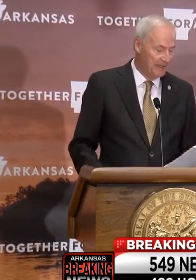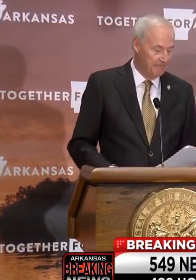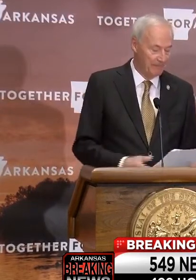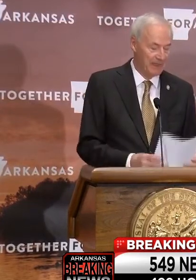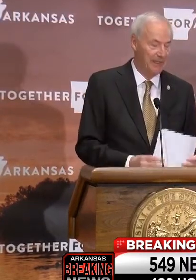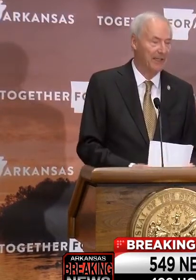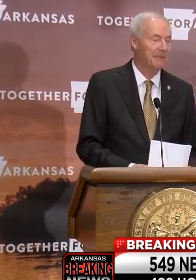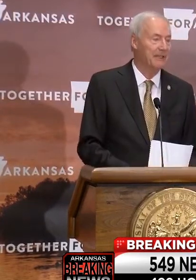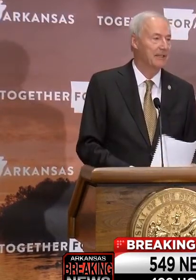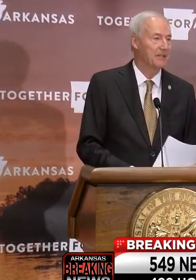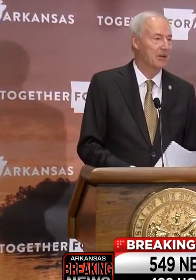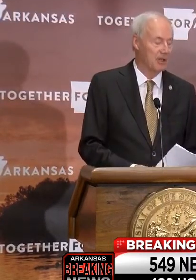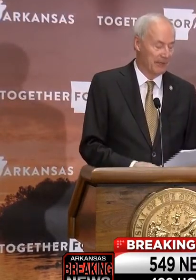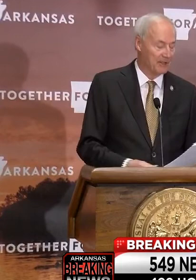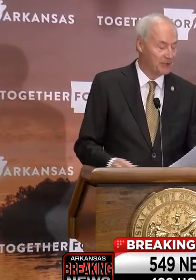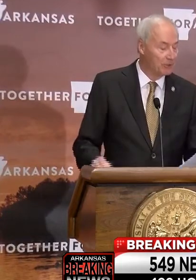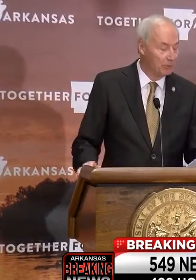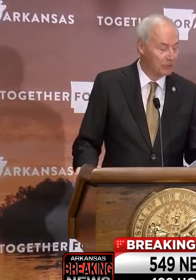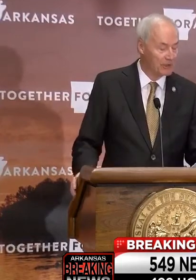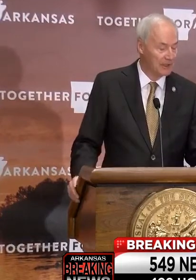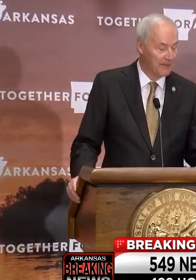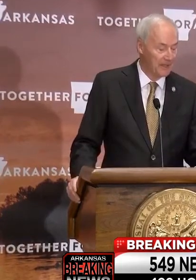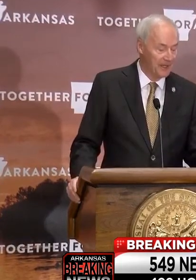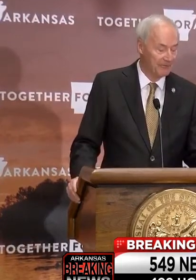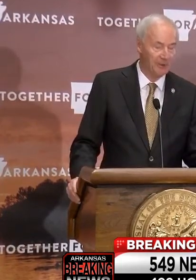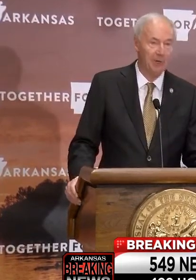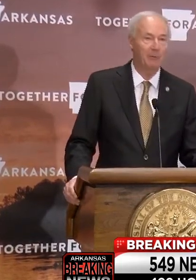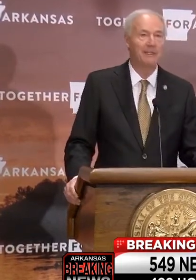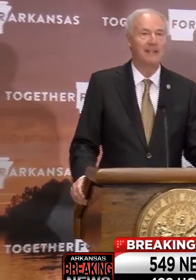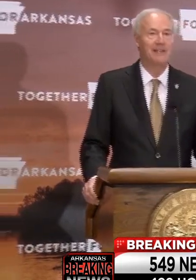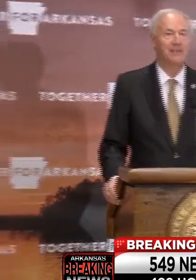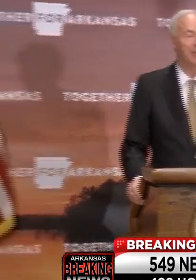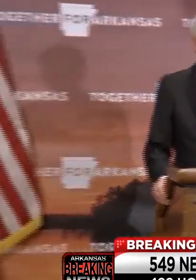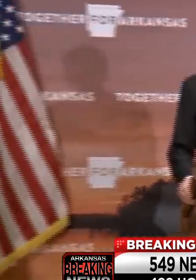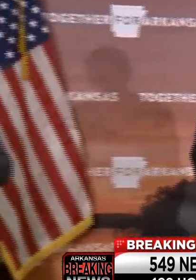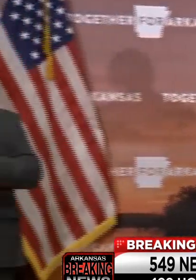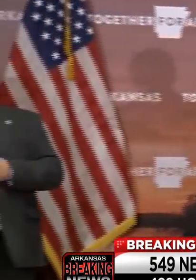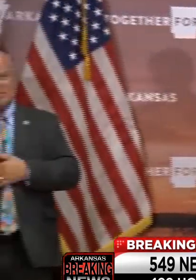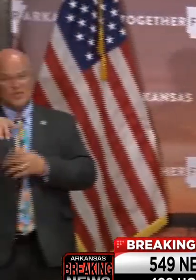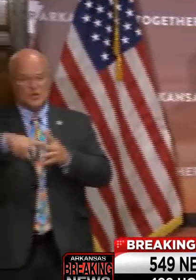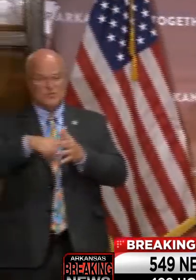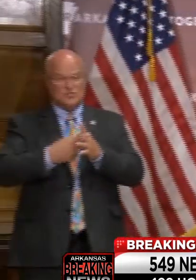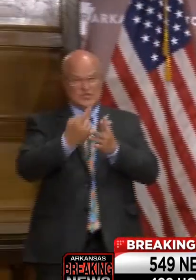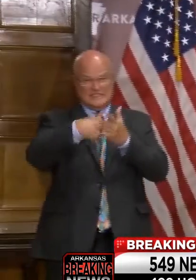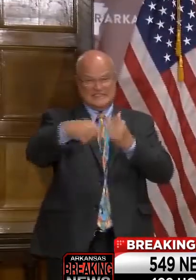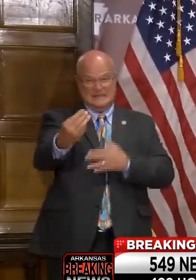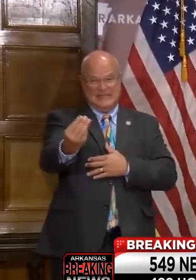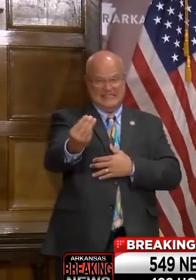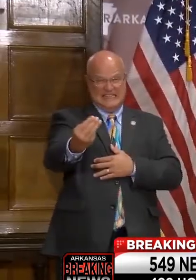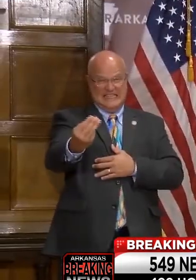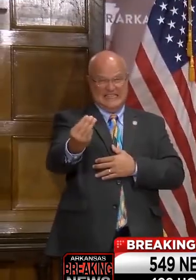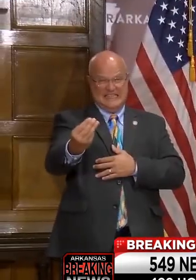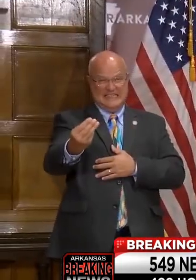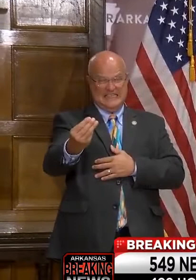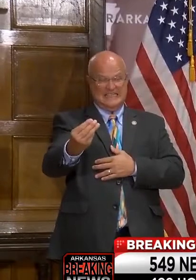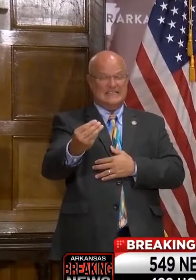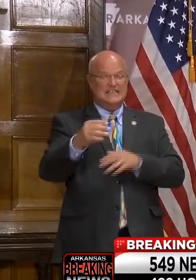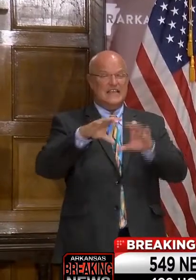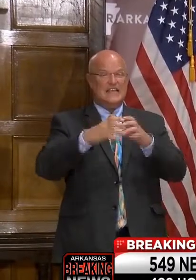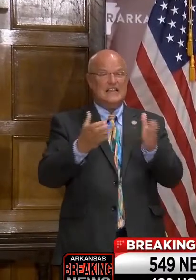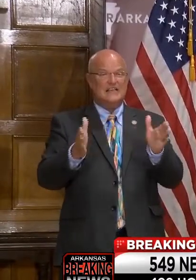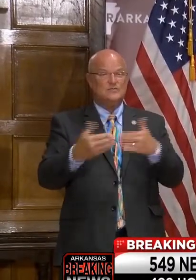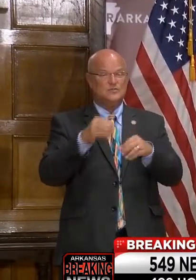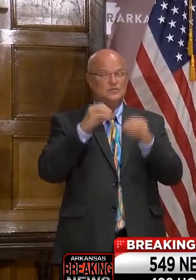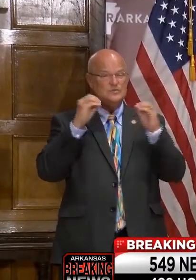And then let me talk about schools for a moment. As you know, we start next Monday in classroom